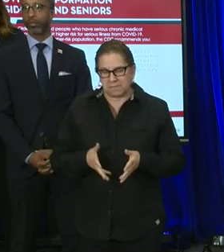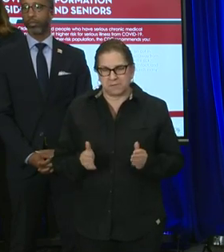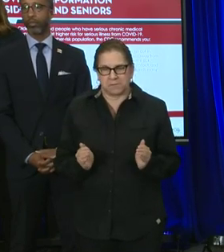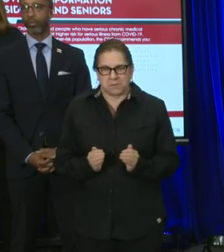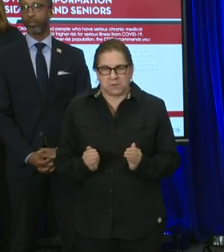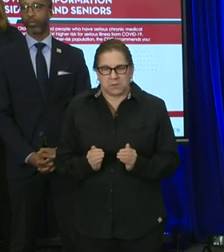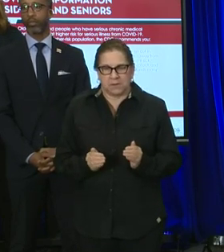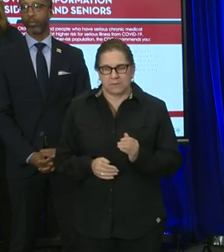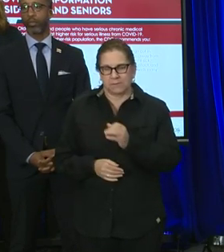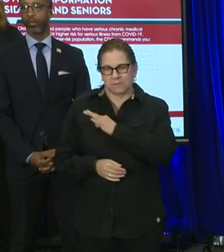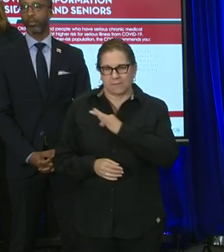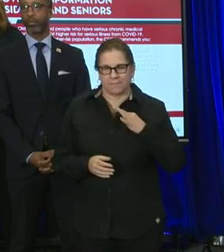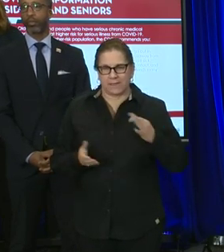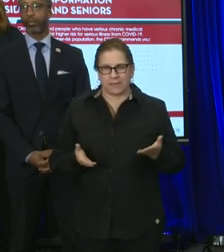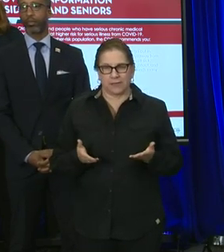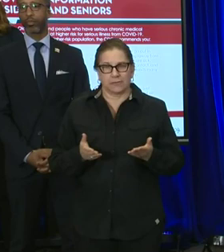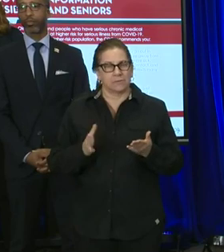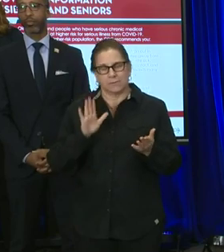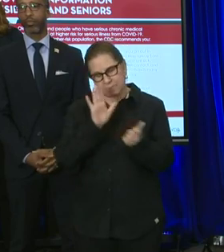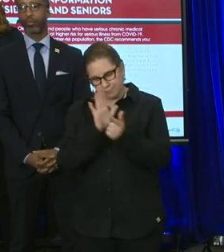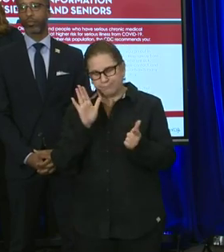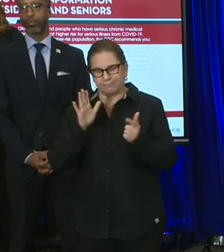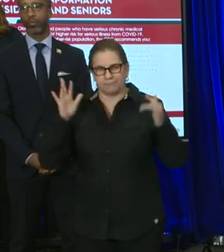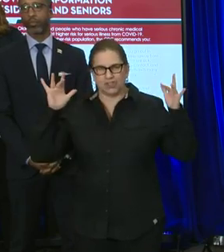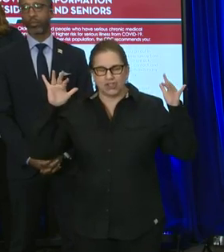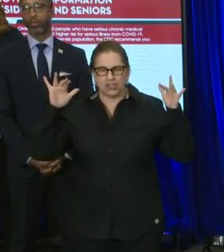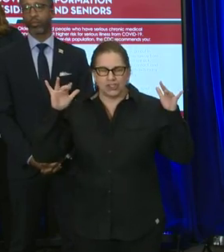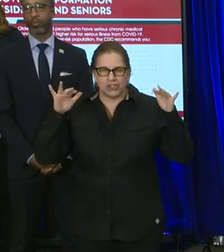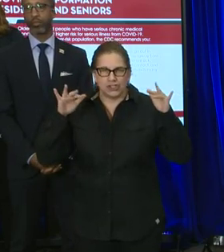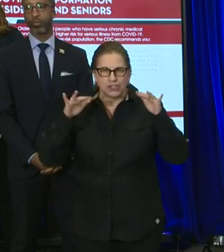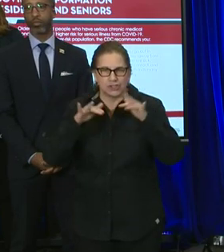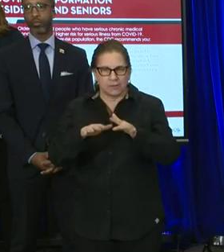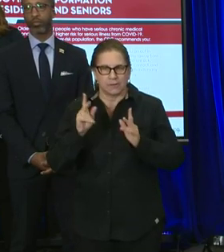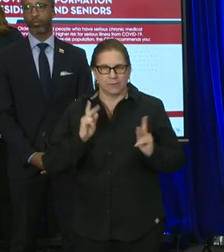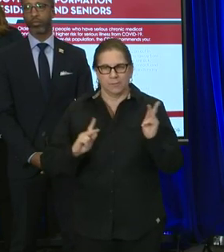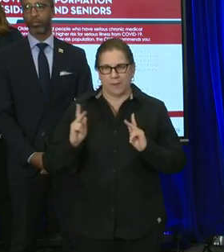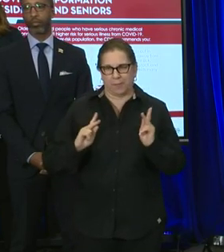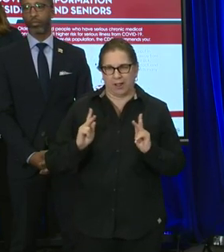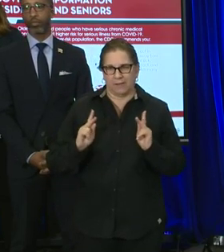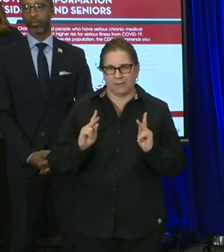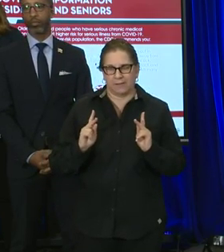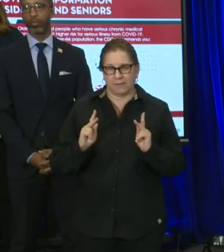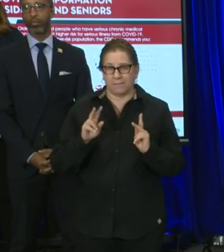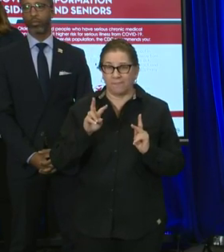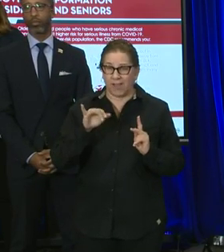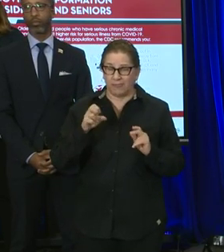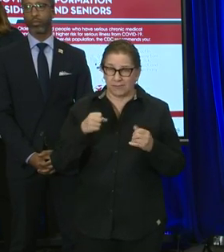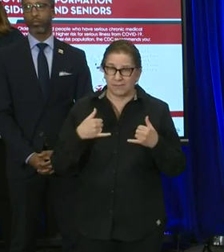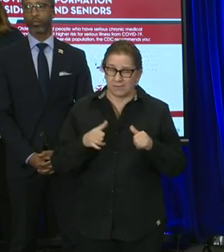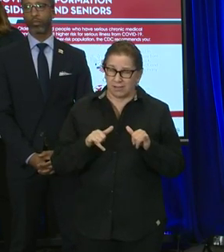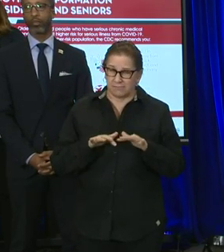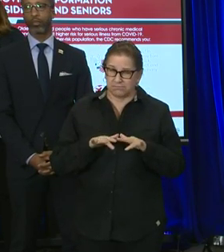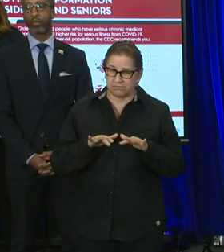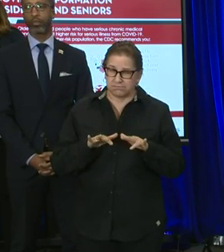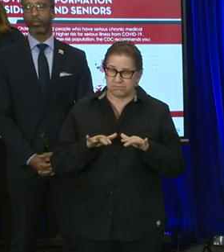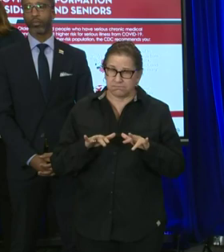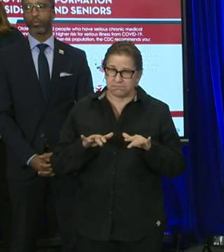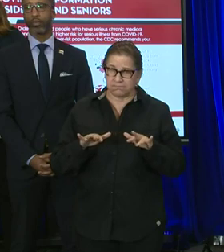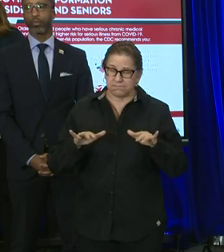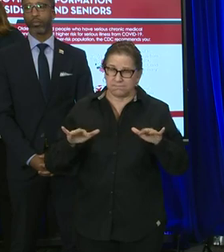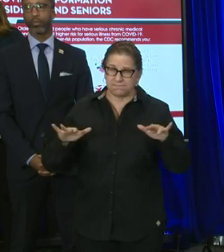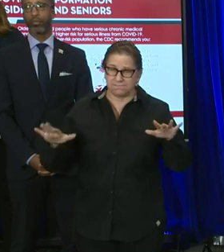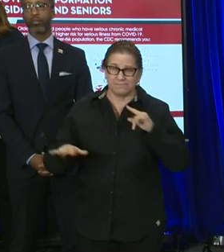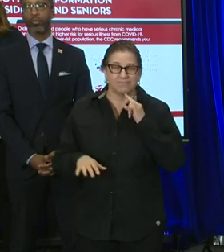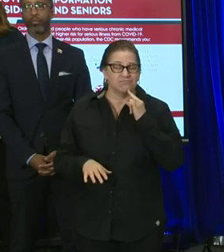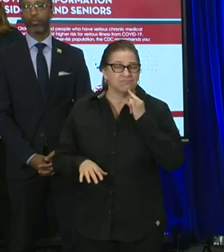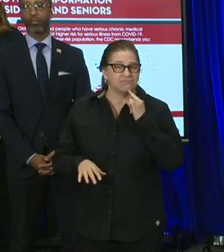stress enough that the threat of this virus poses very serious consequences for our community.